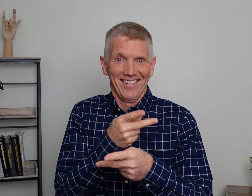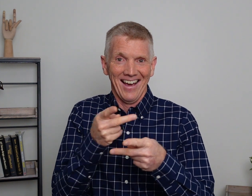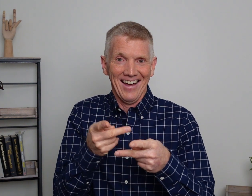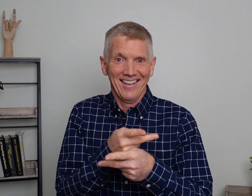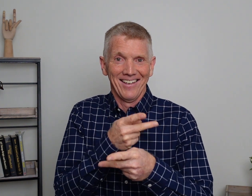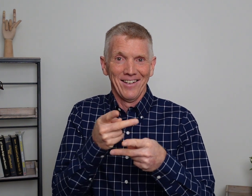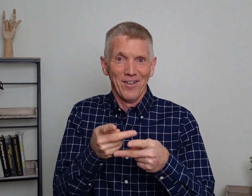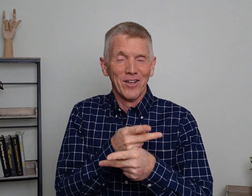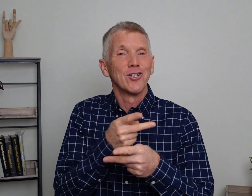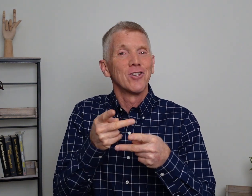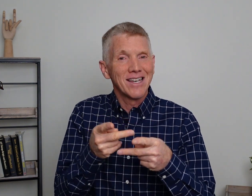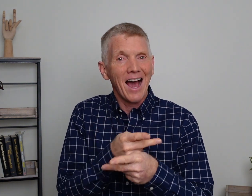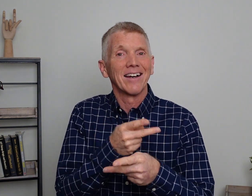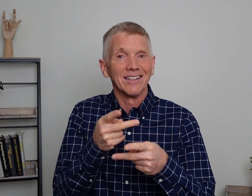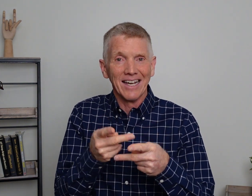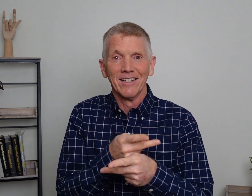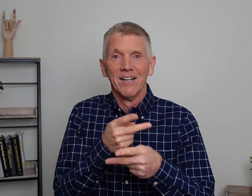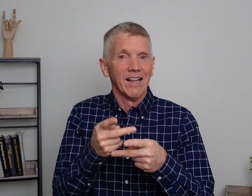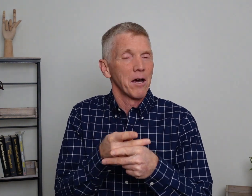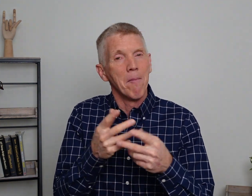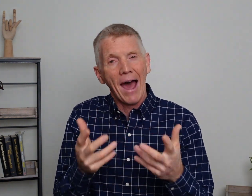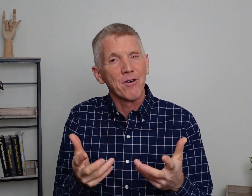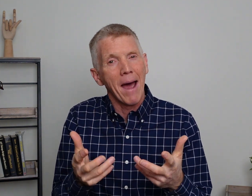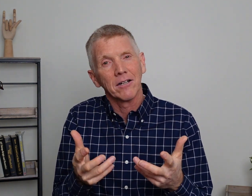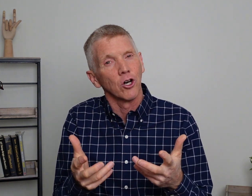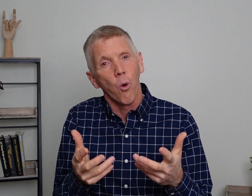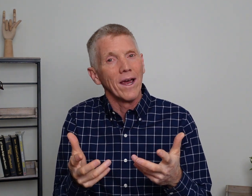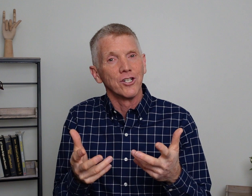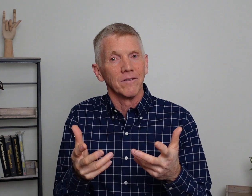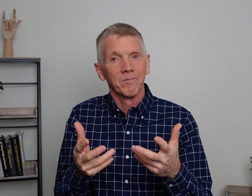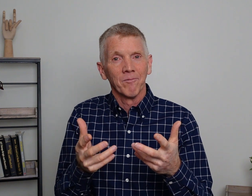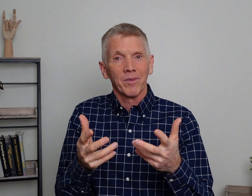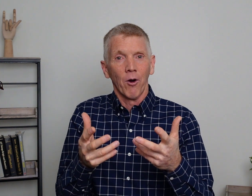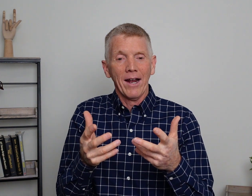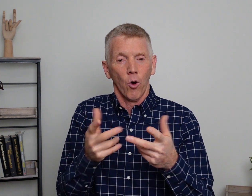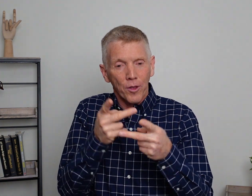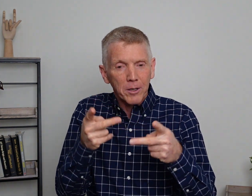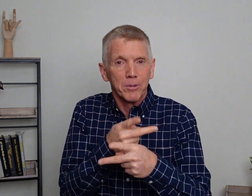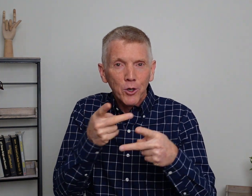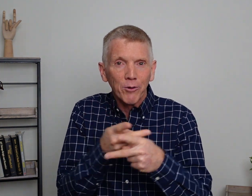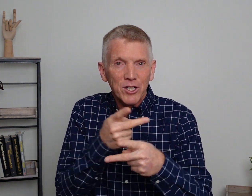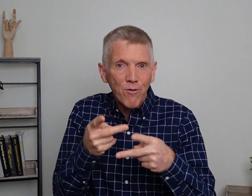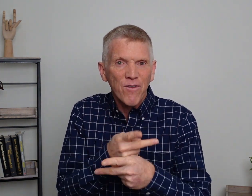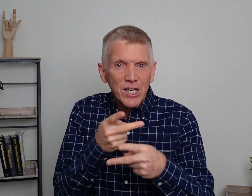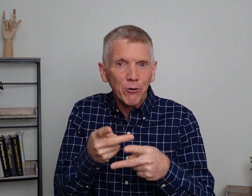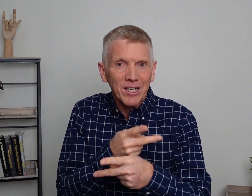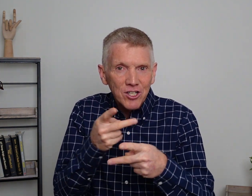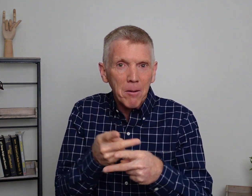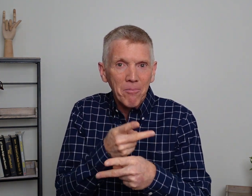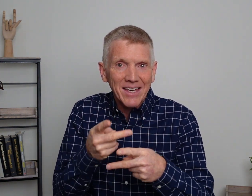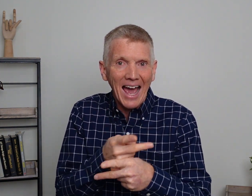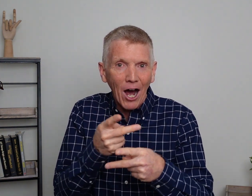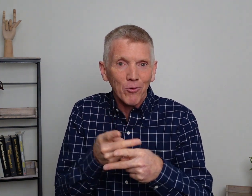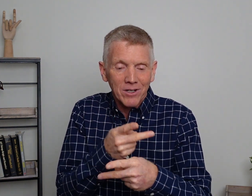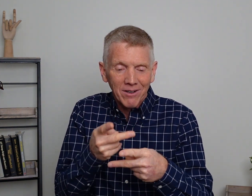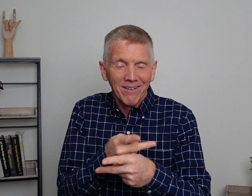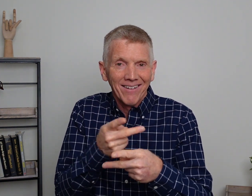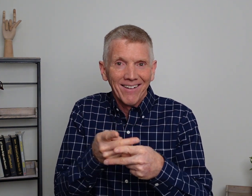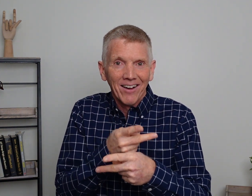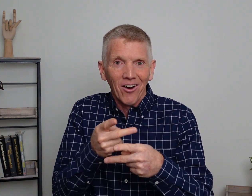Okay? This is to calculate, like a mathematical equation, right? Or the computer is figuring something out,